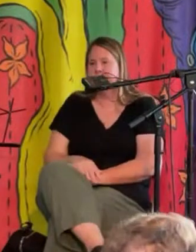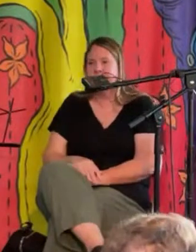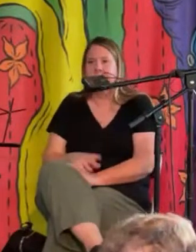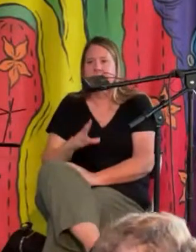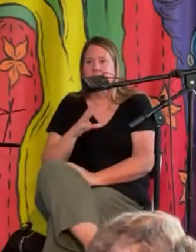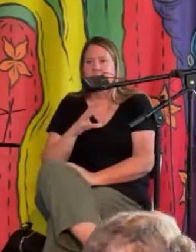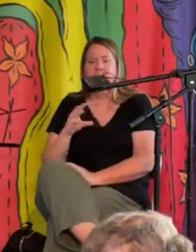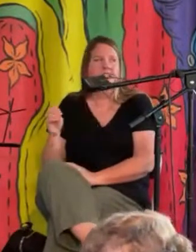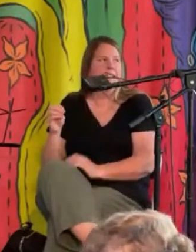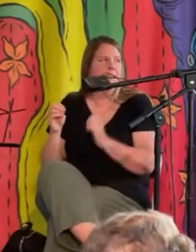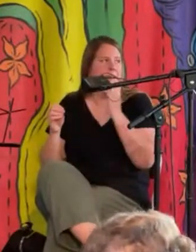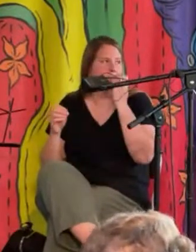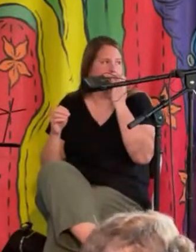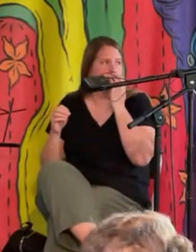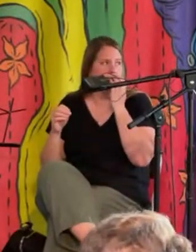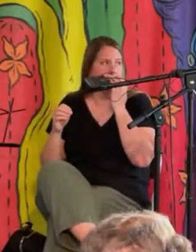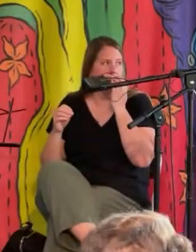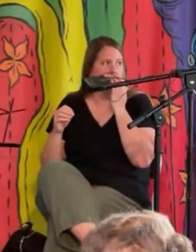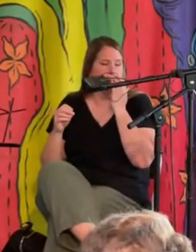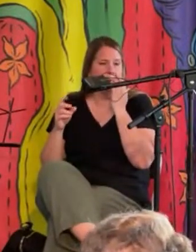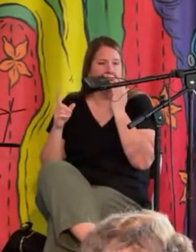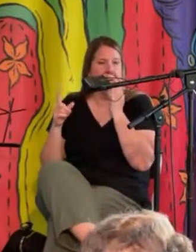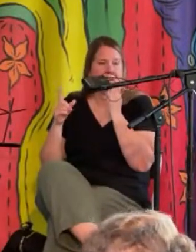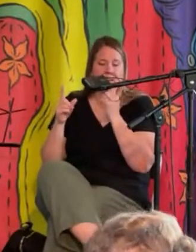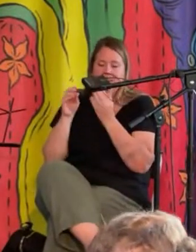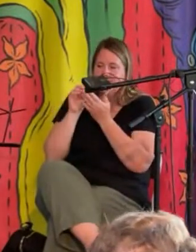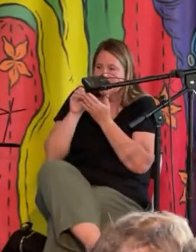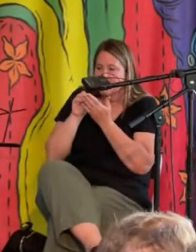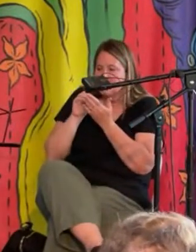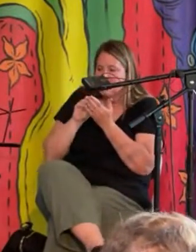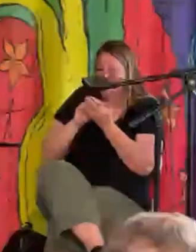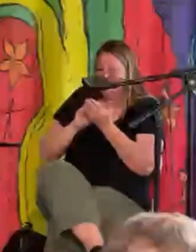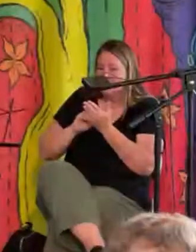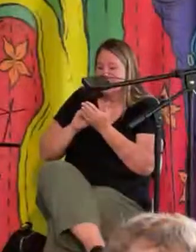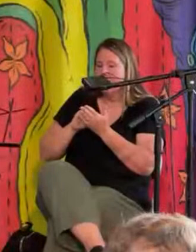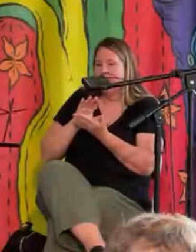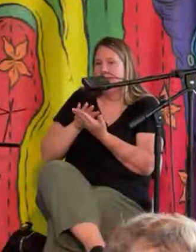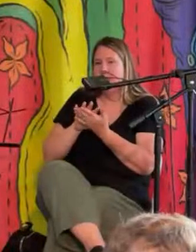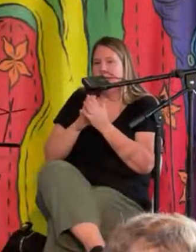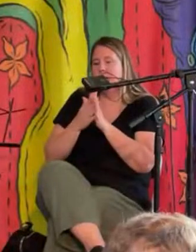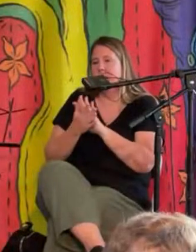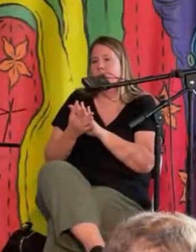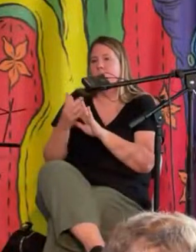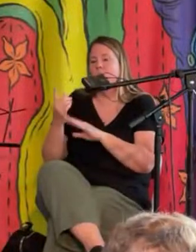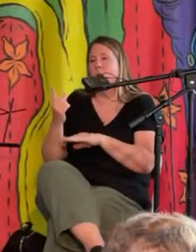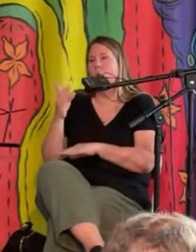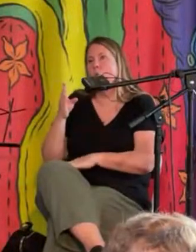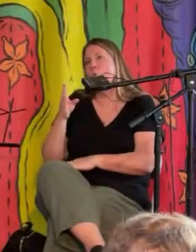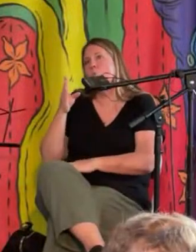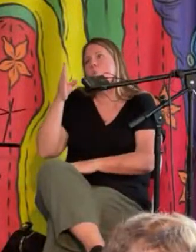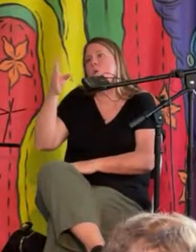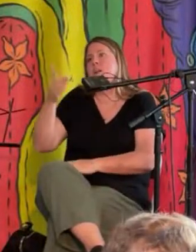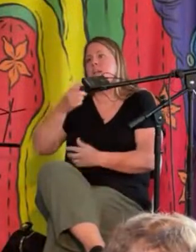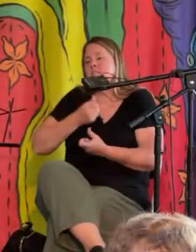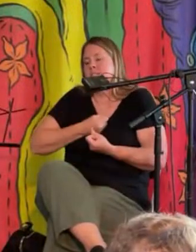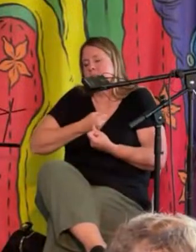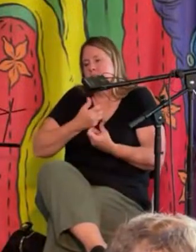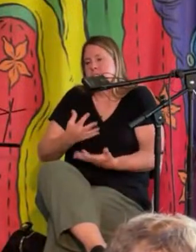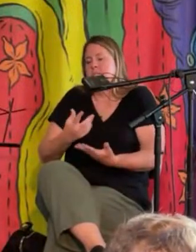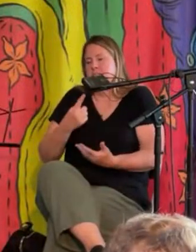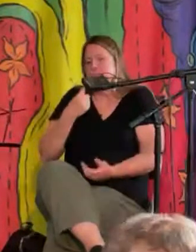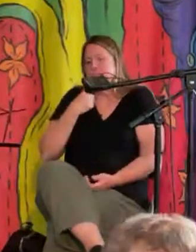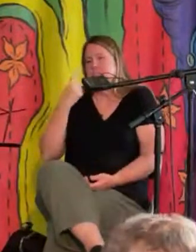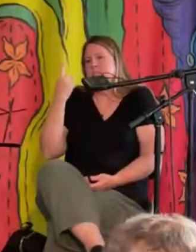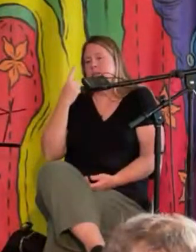And you put the things down, and they become notes. And then one day when you have to say something, those notes may be